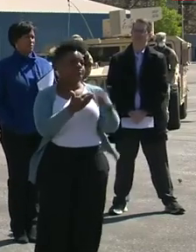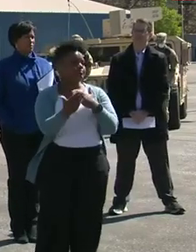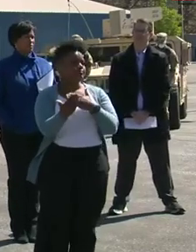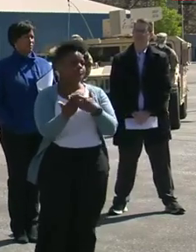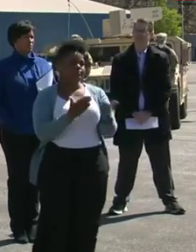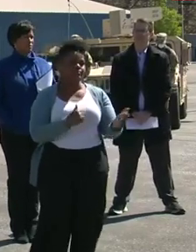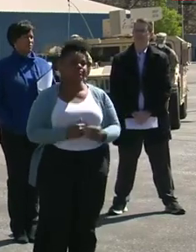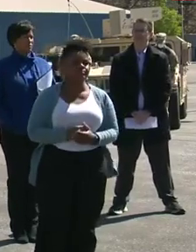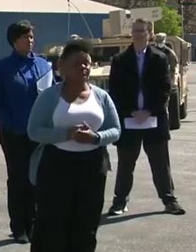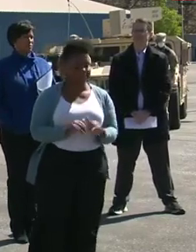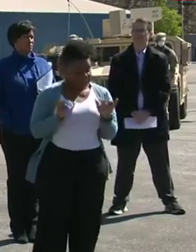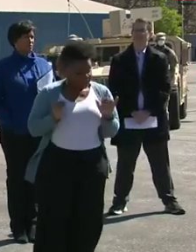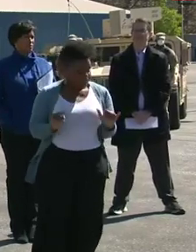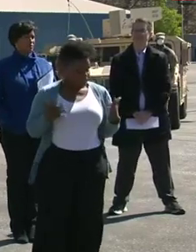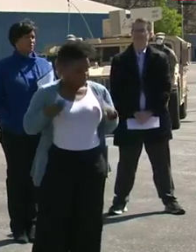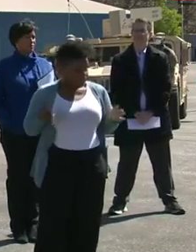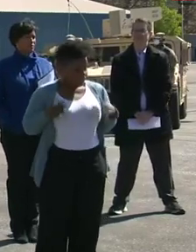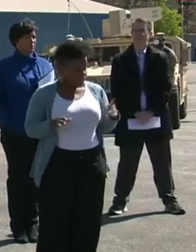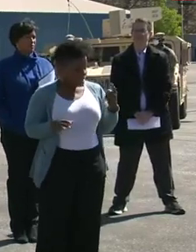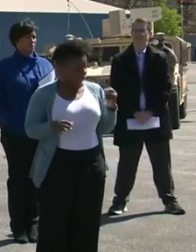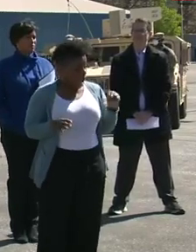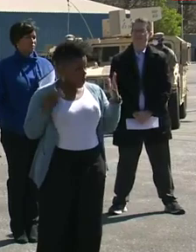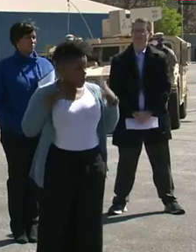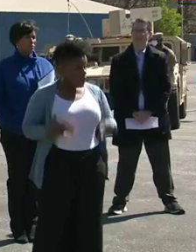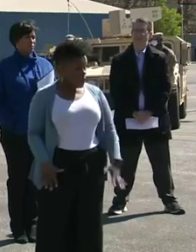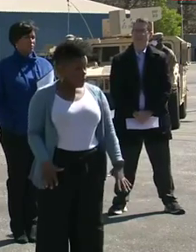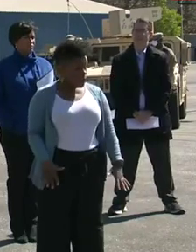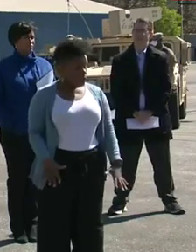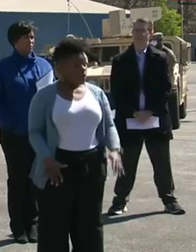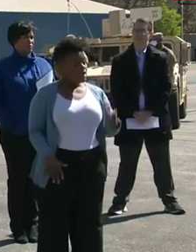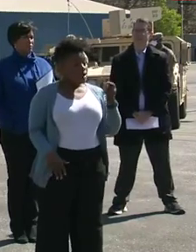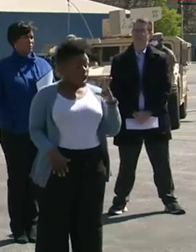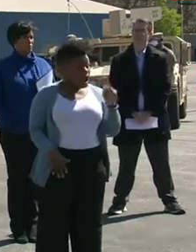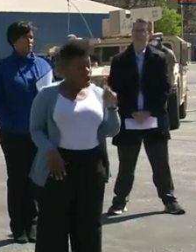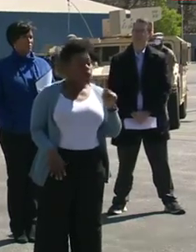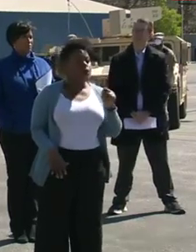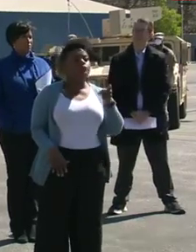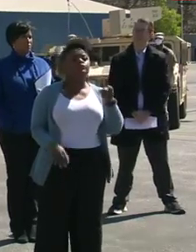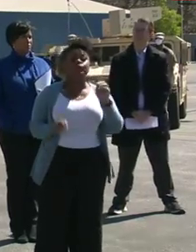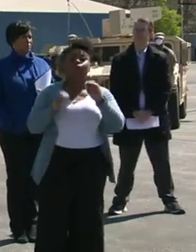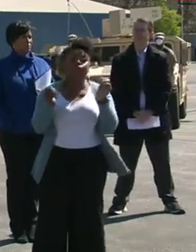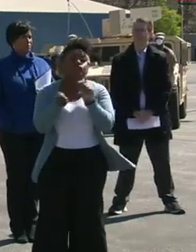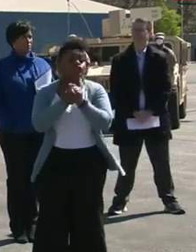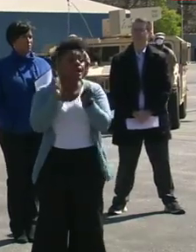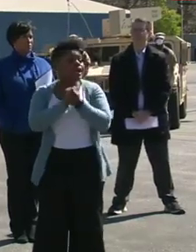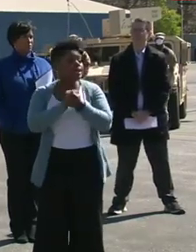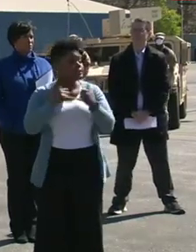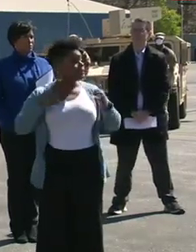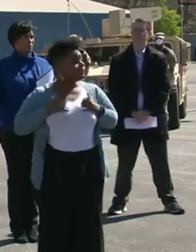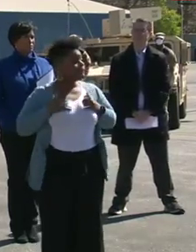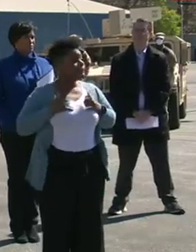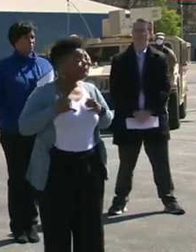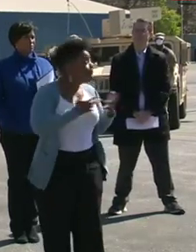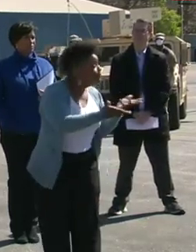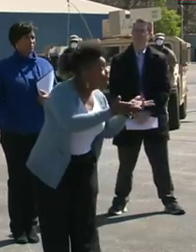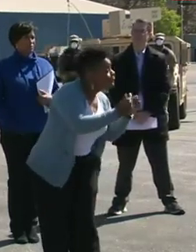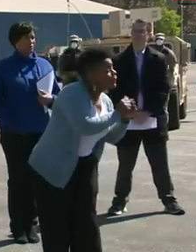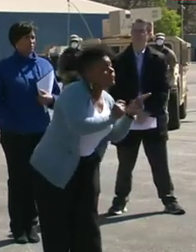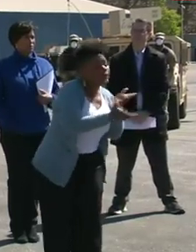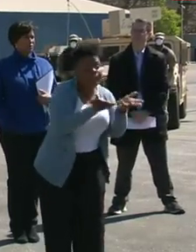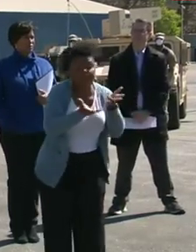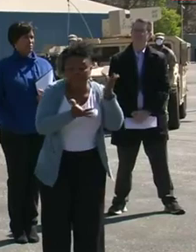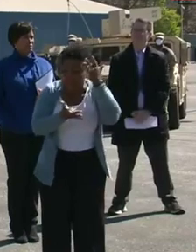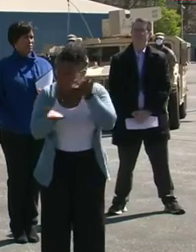with gowns. If you put on a gown and you don't change gowns between interactions with individuals who are sick, individuals who